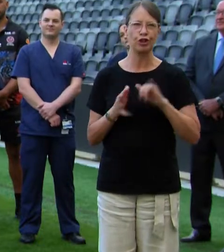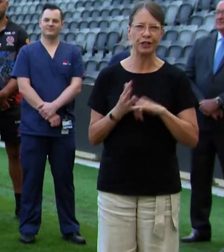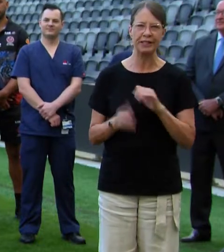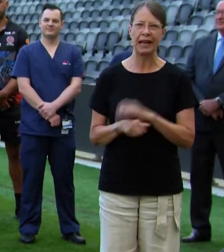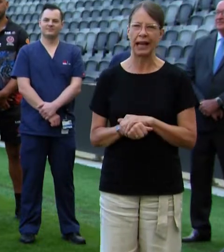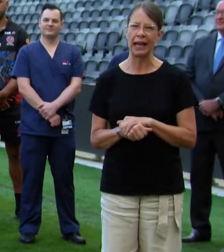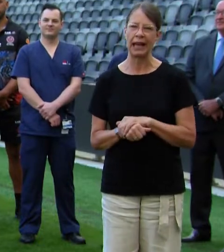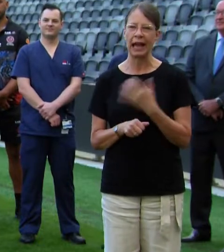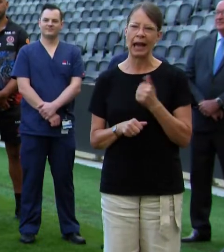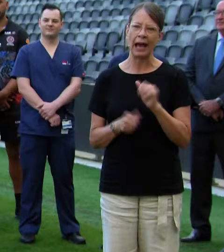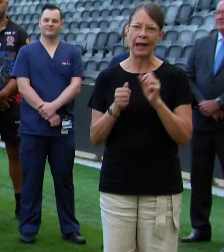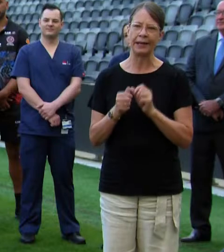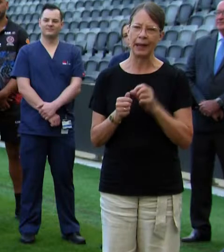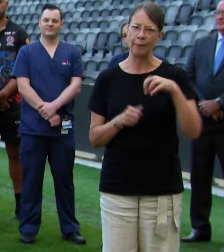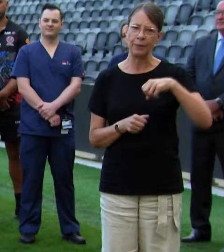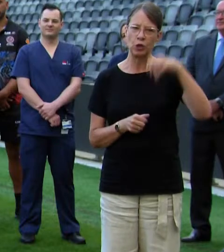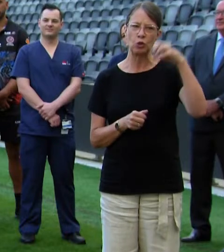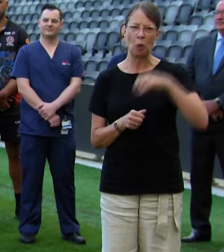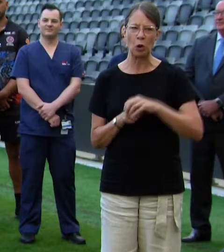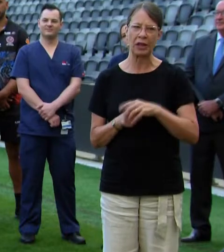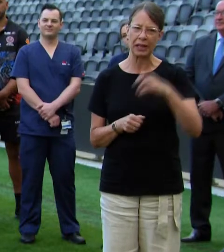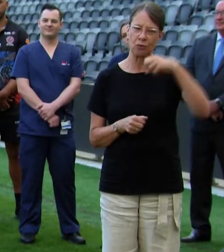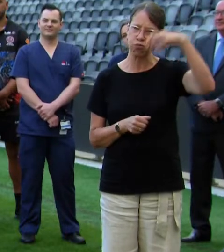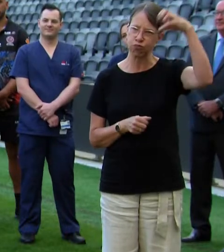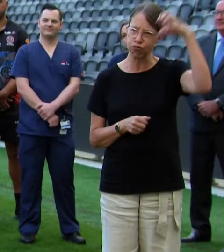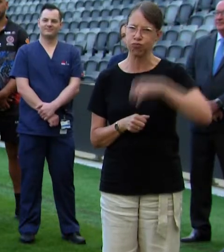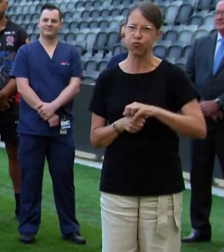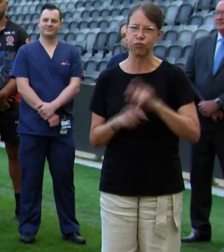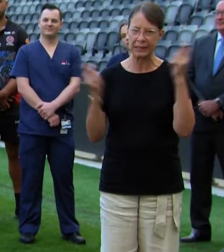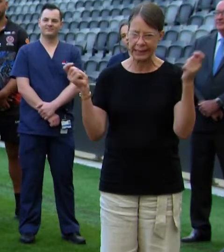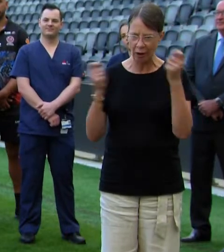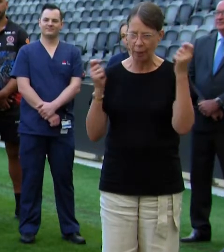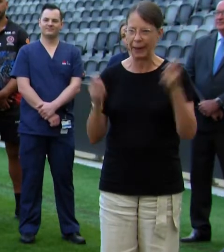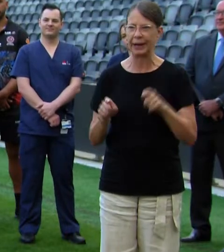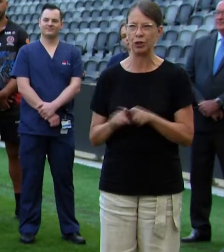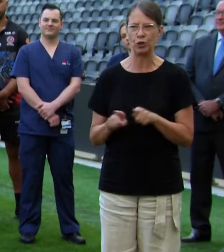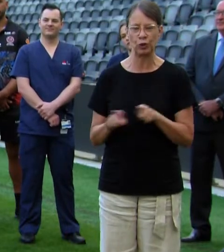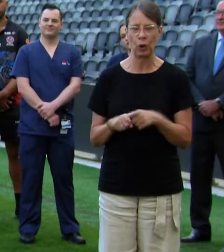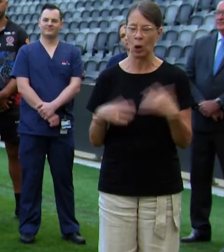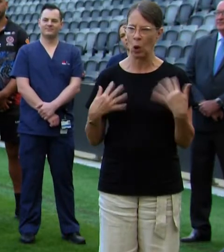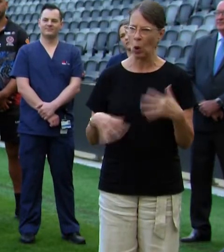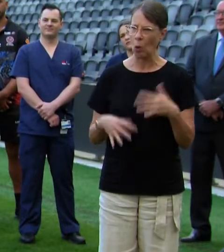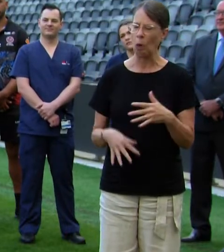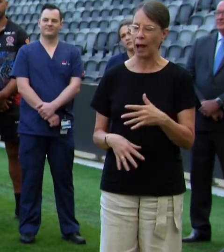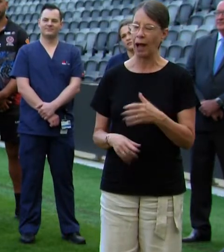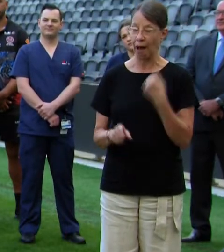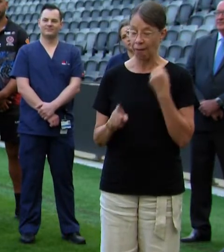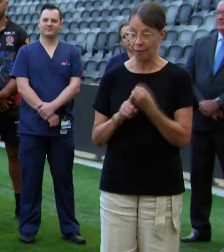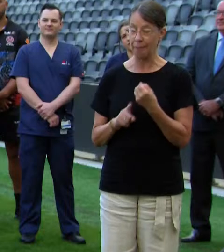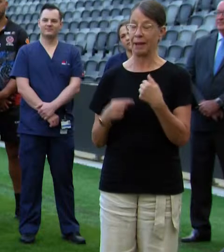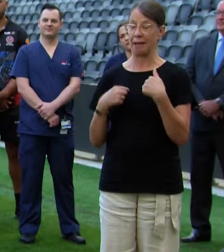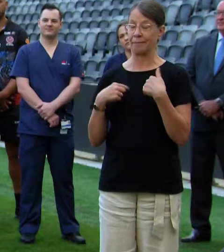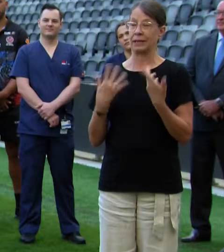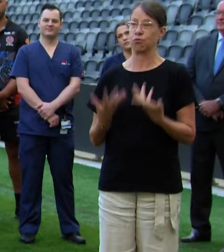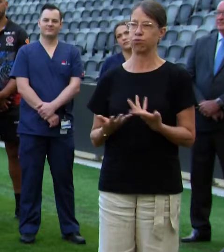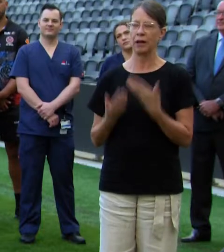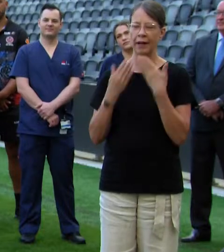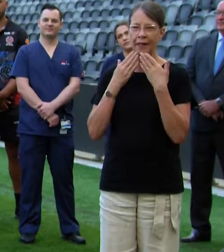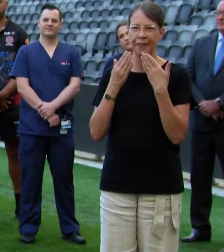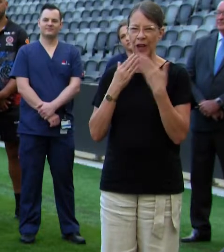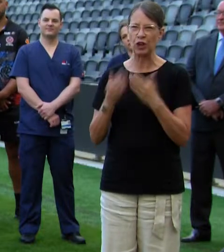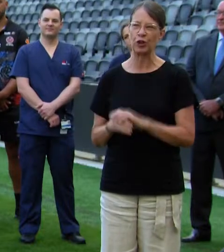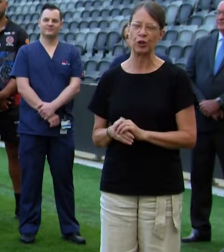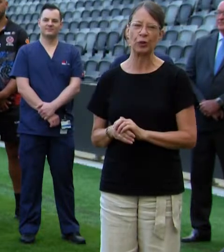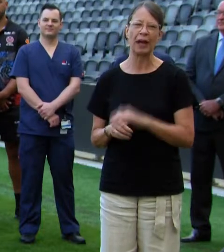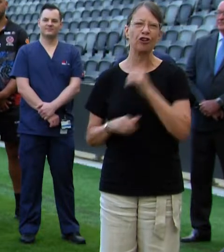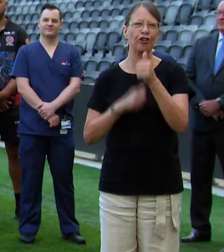smoking ceremony, a corroboree. It was incredibly powerful and incredibly meaningful. And I just wanted to say thank you and congratulations to Andrew